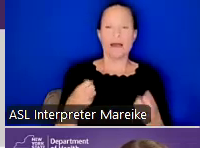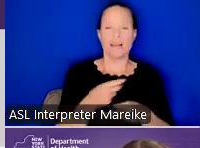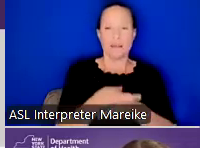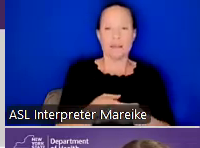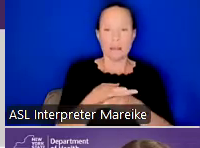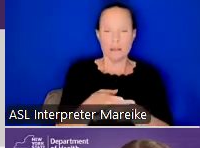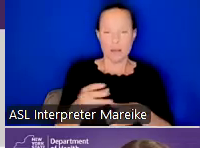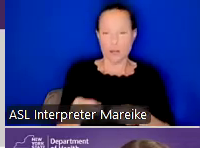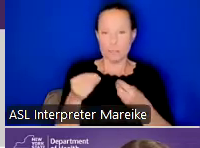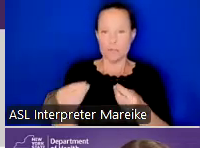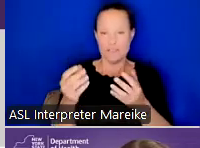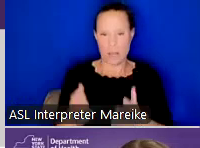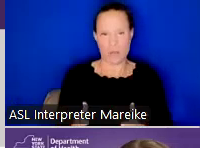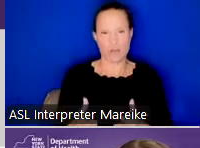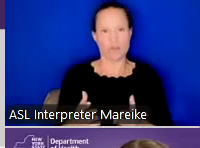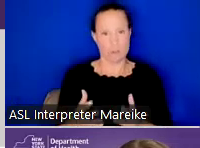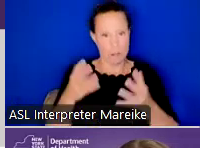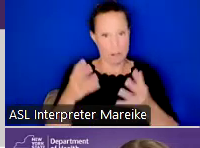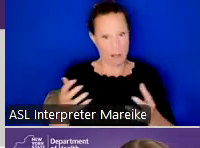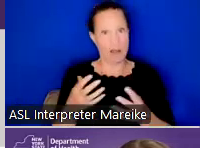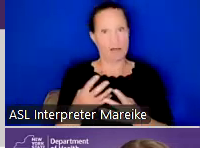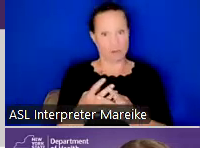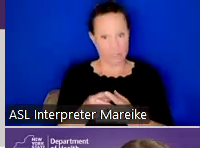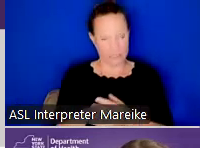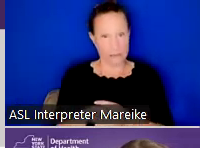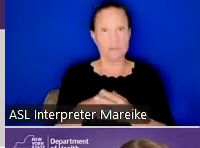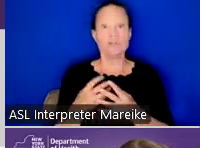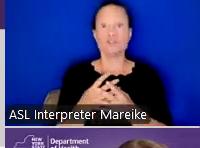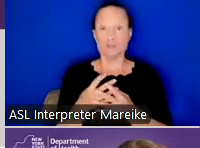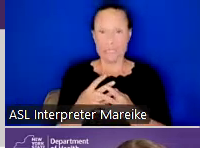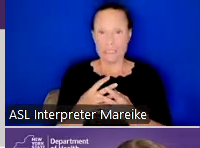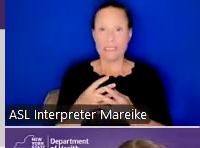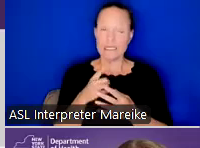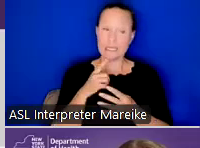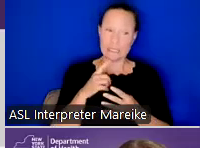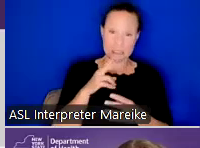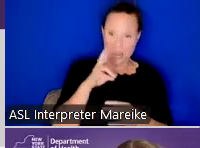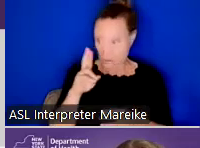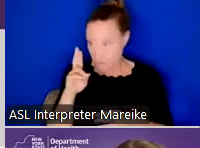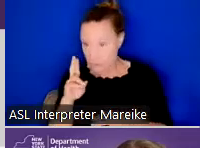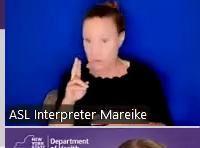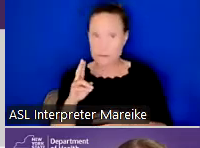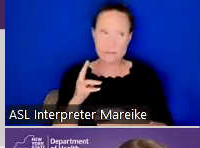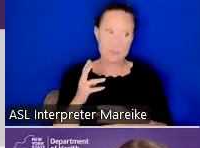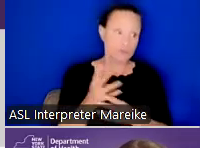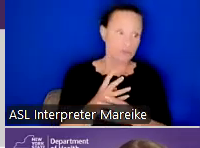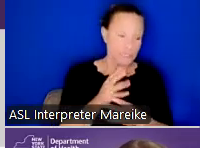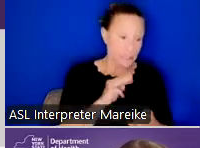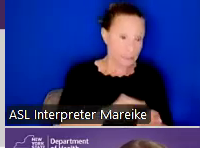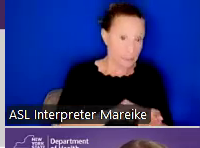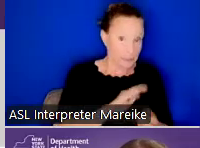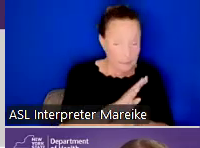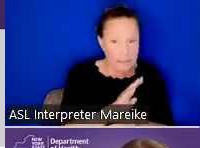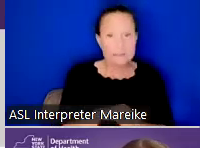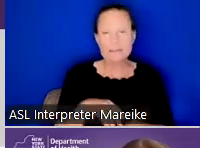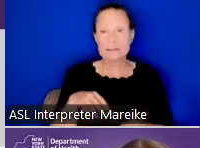Um, they are screening in practices and hospitals, in FQHCs.